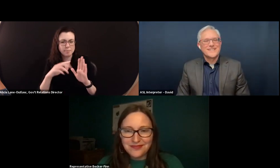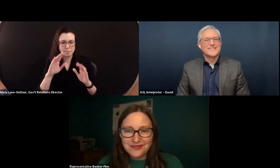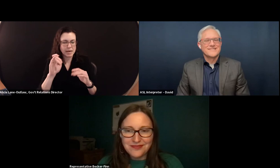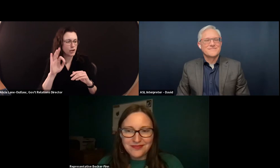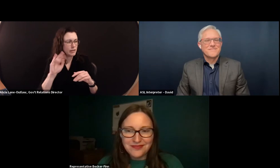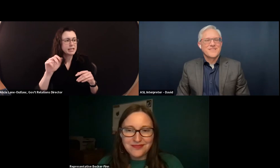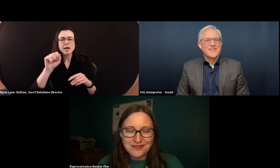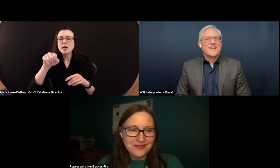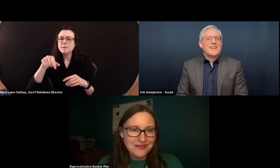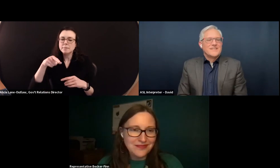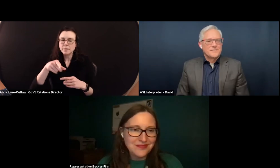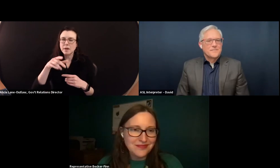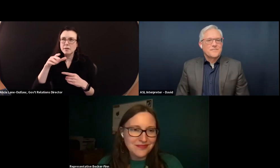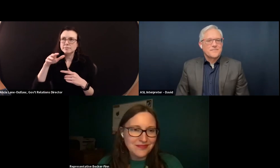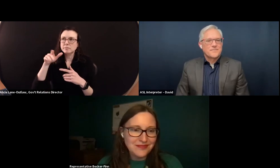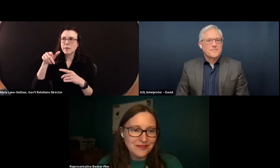Certainly.